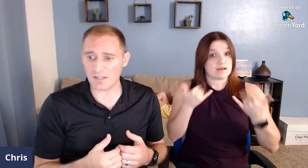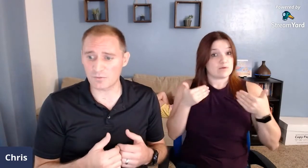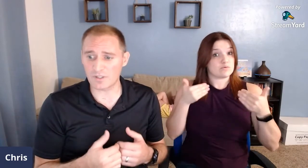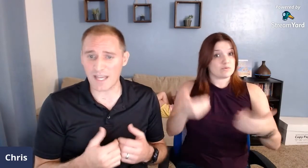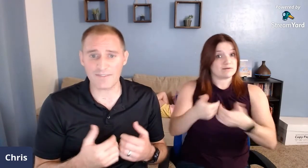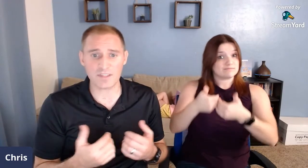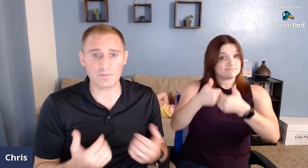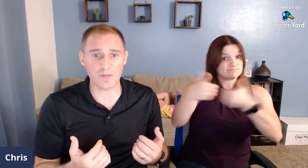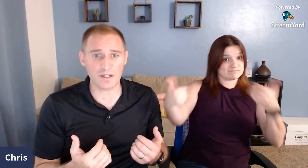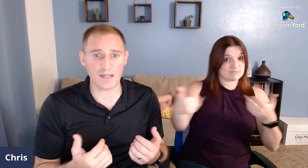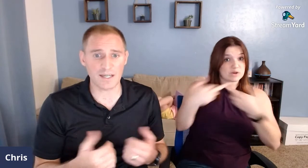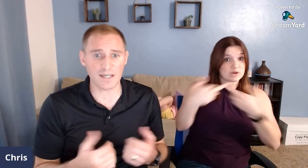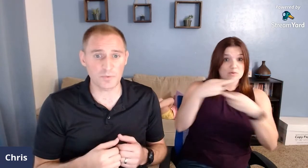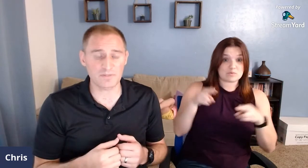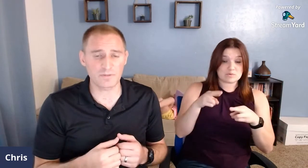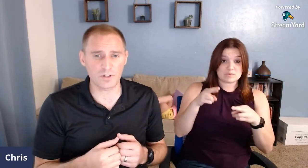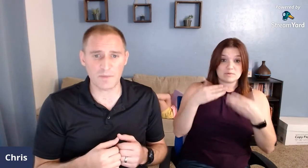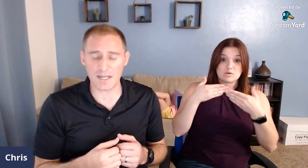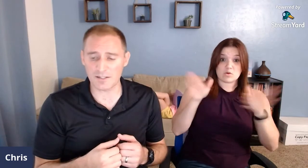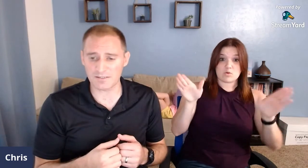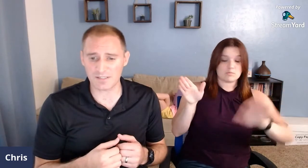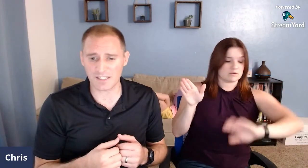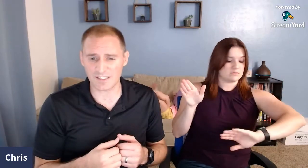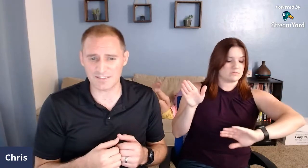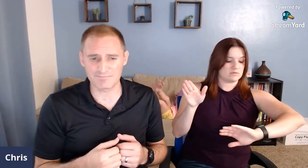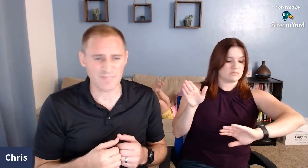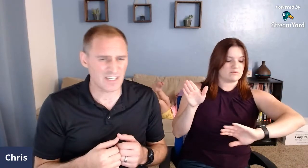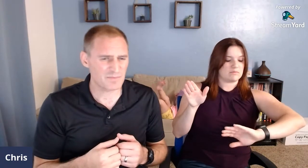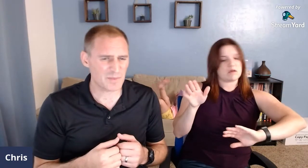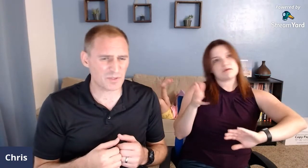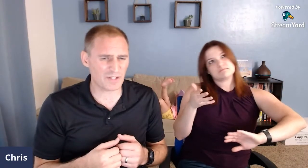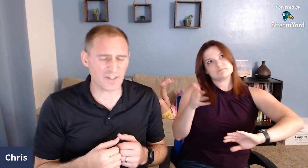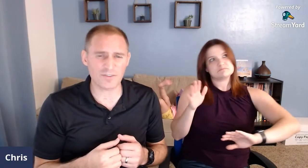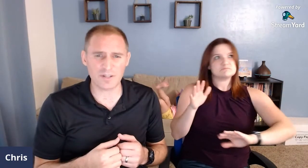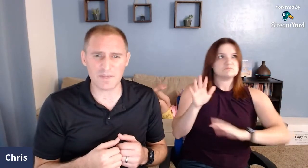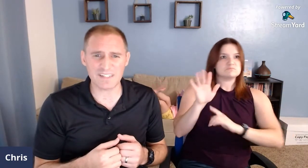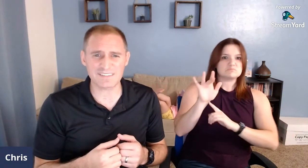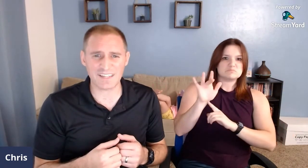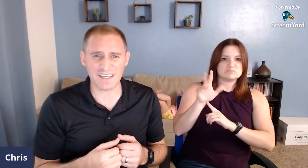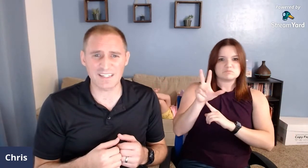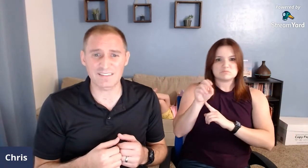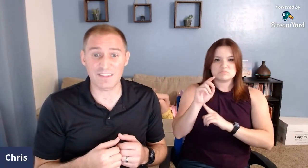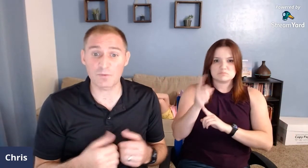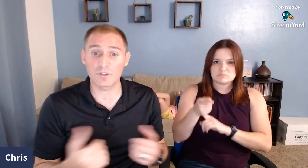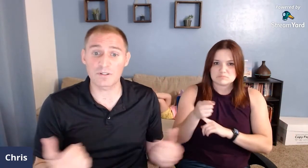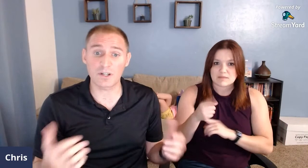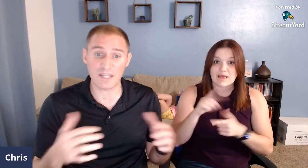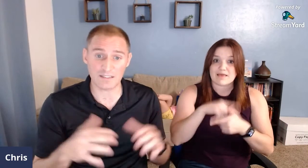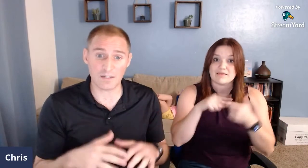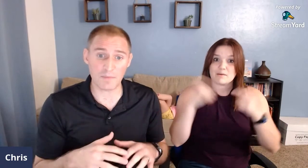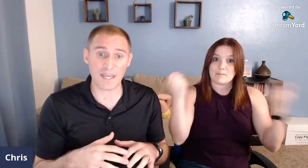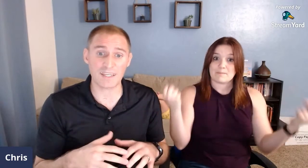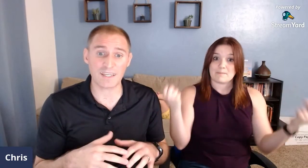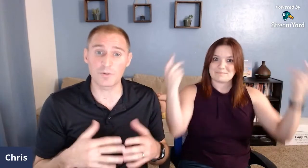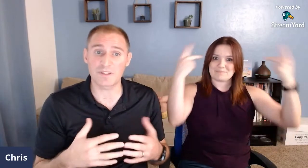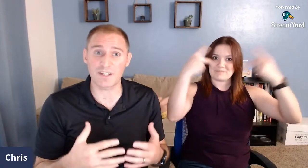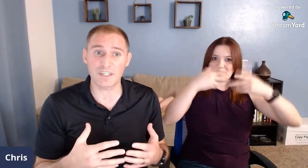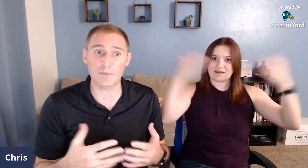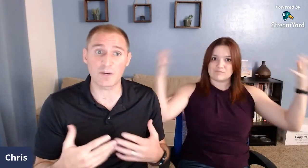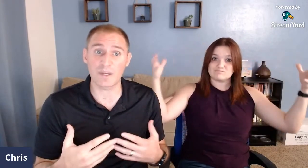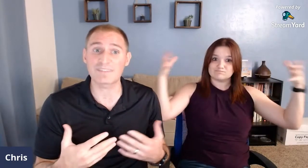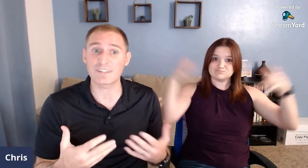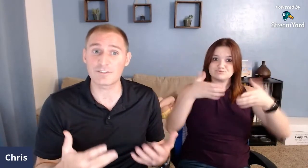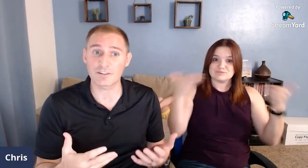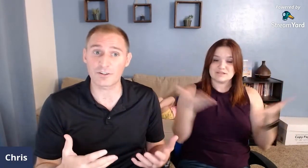rooms, and we'll have them open for about maybe 25-30 minutes, and then we'll go ahead and come back, and we'll be